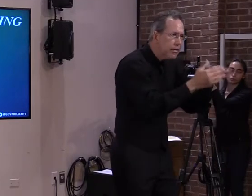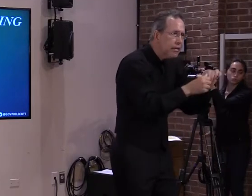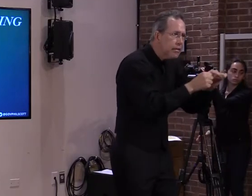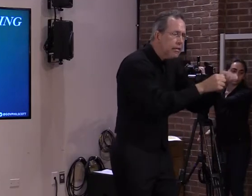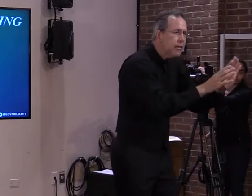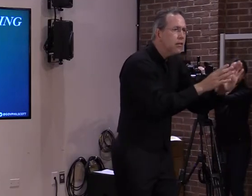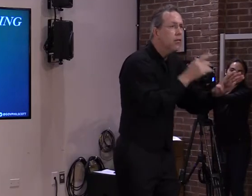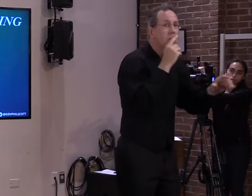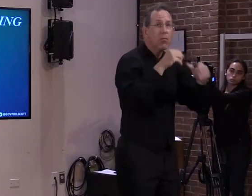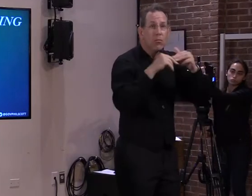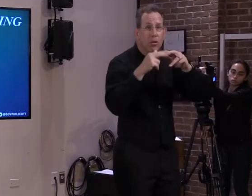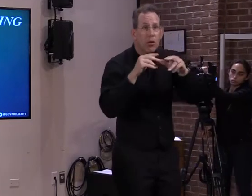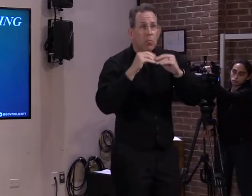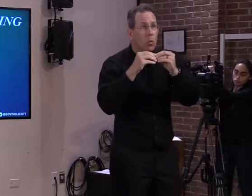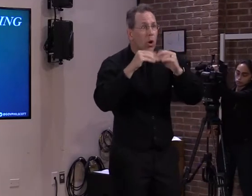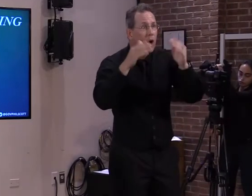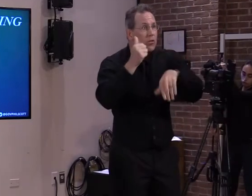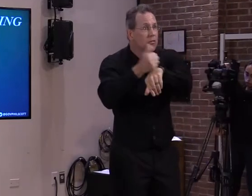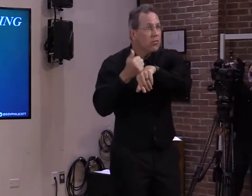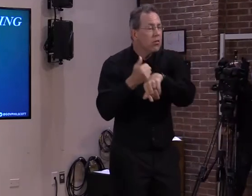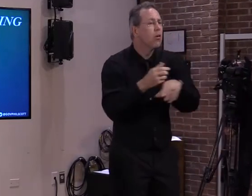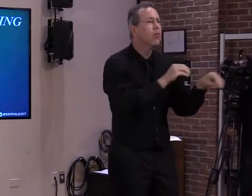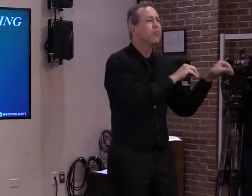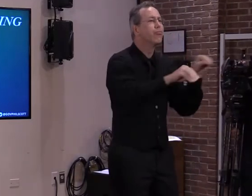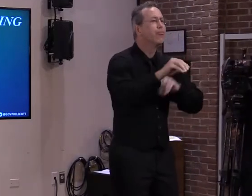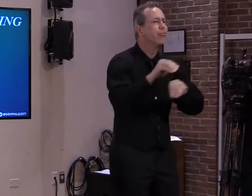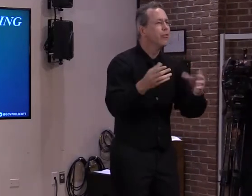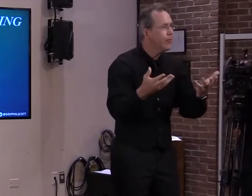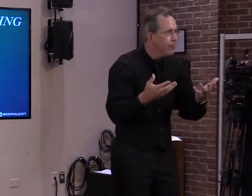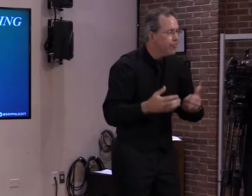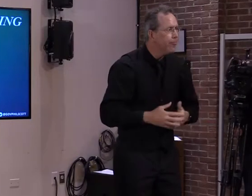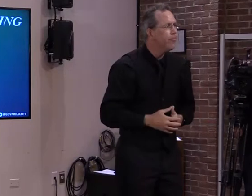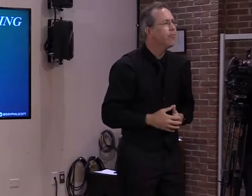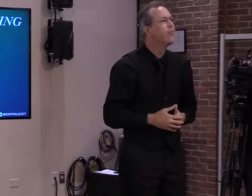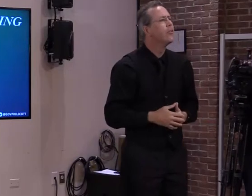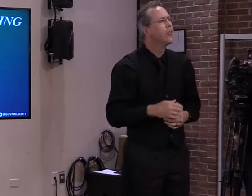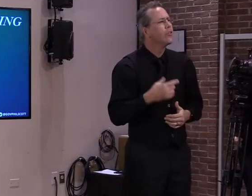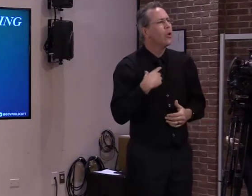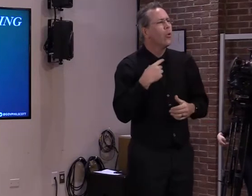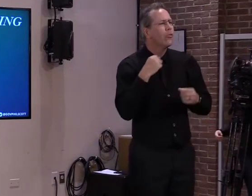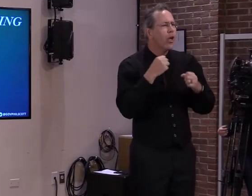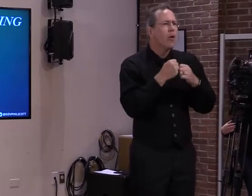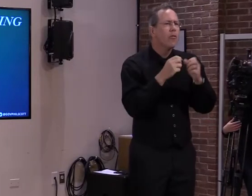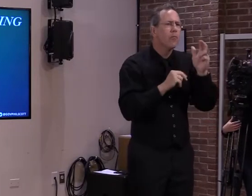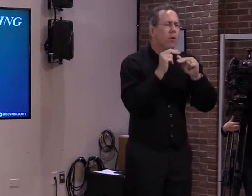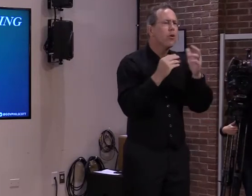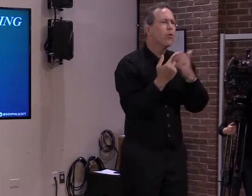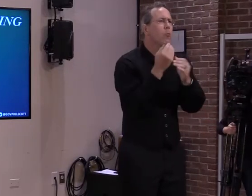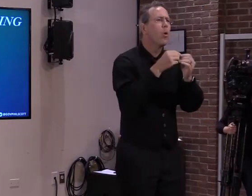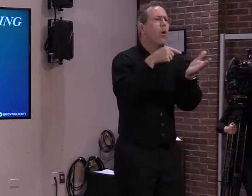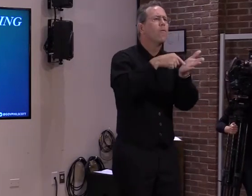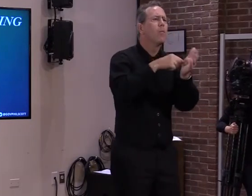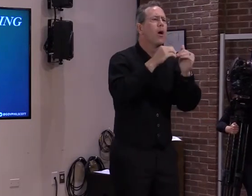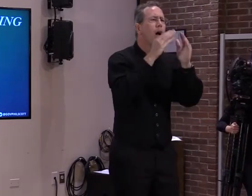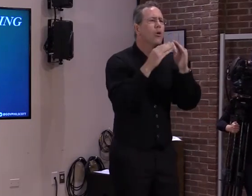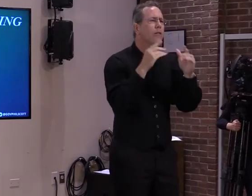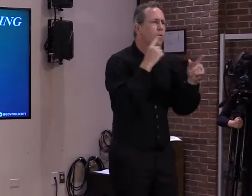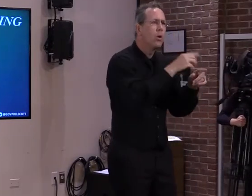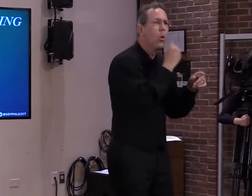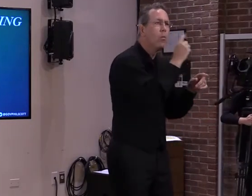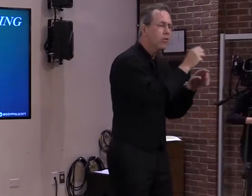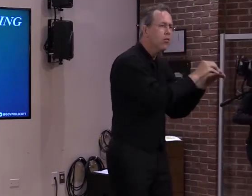supportive services. Under the leadership of Governor Scott, and with the support of the